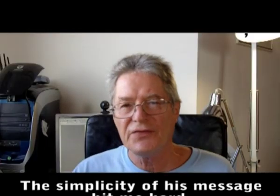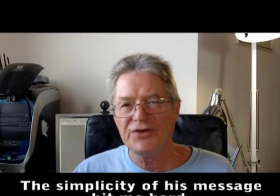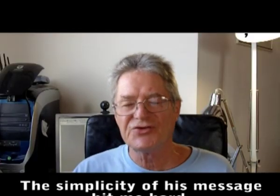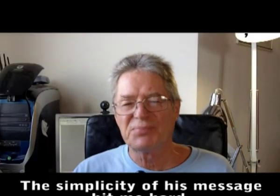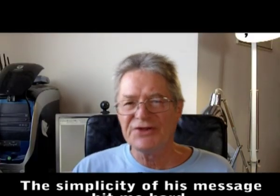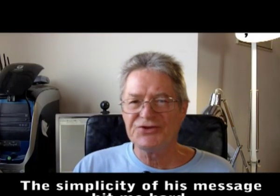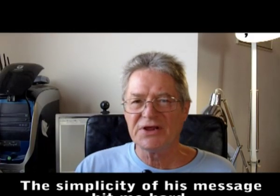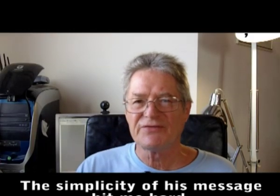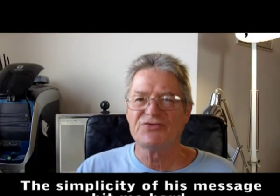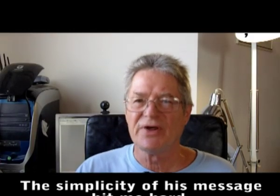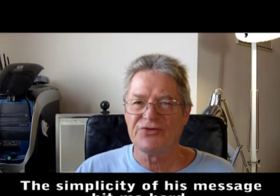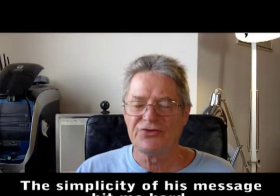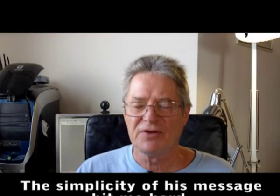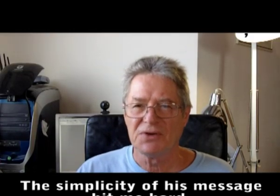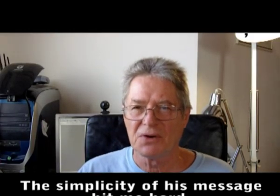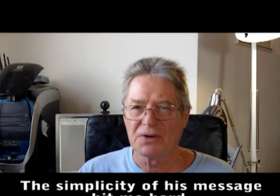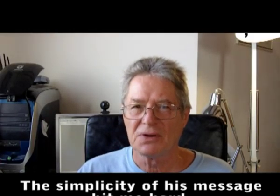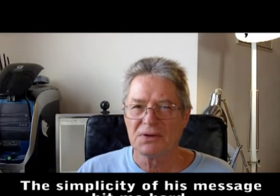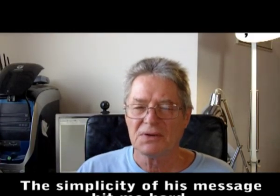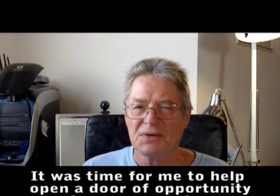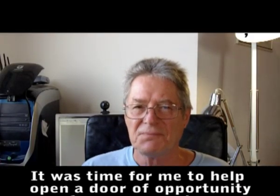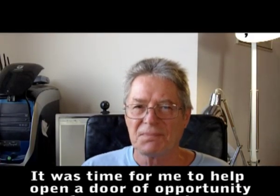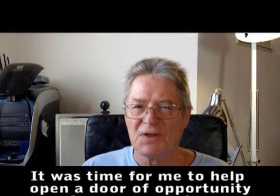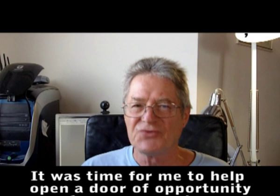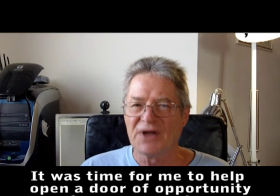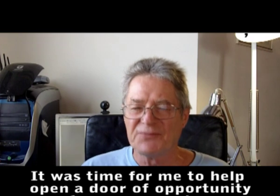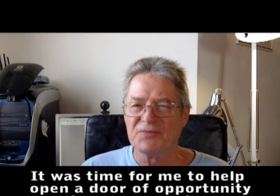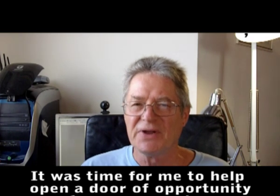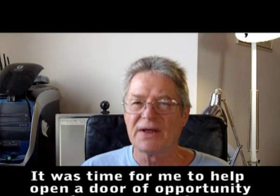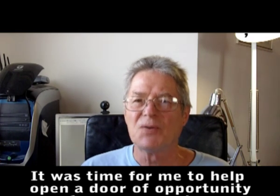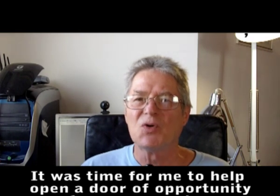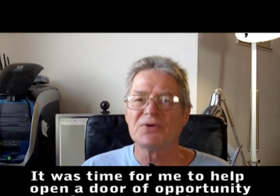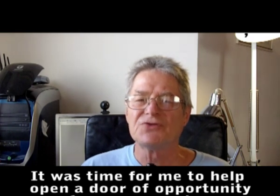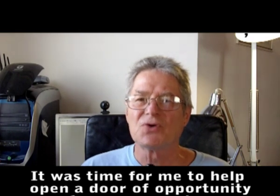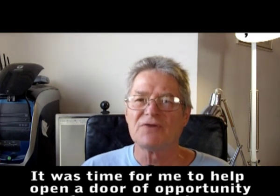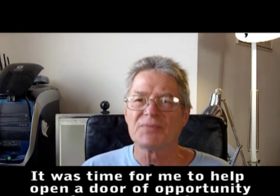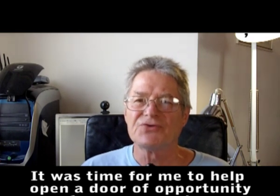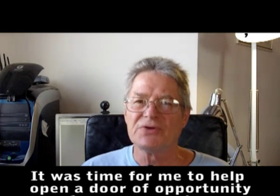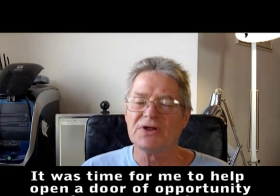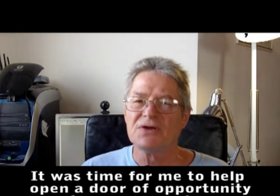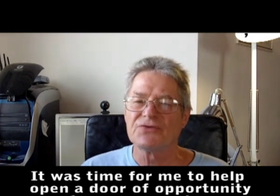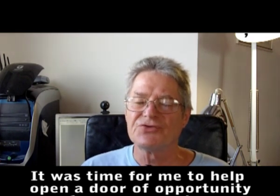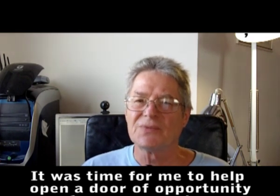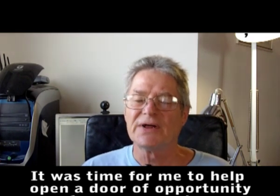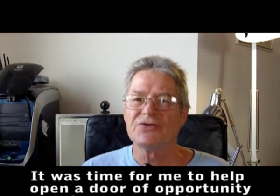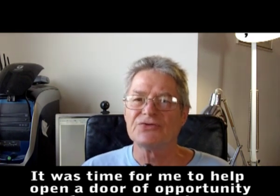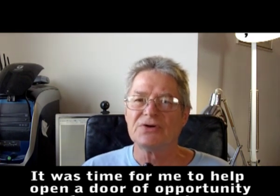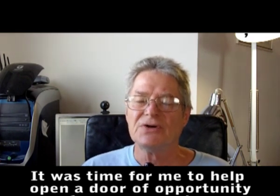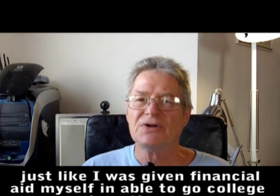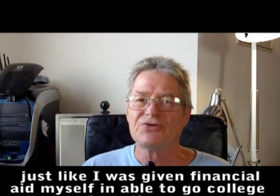The simplicity of his message hit me hard. It was time for me to help open a door of opportunity for someone else,